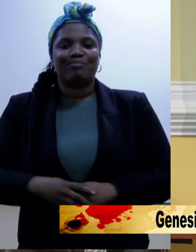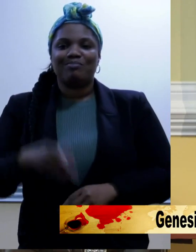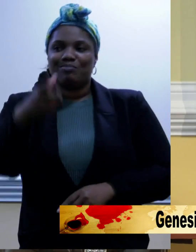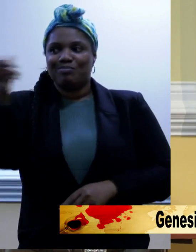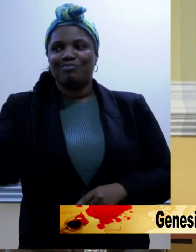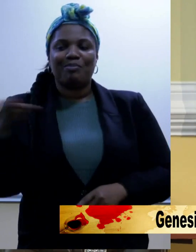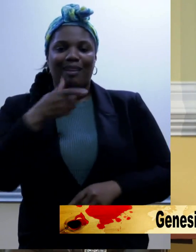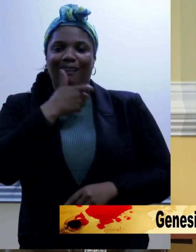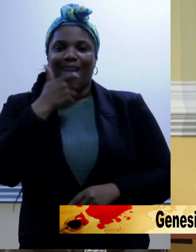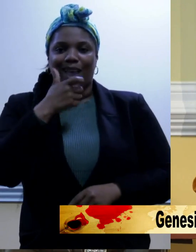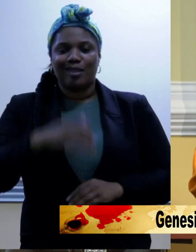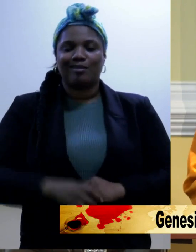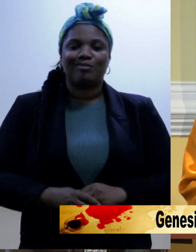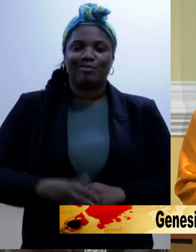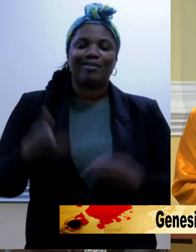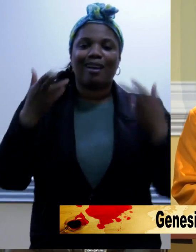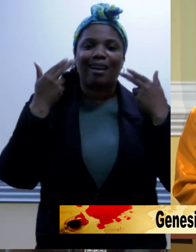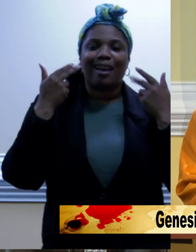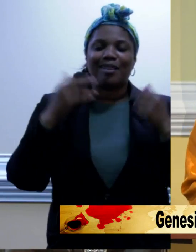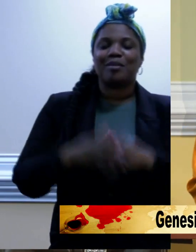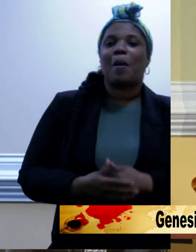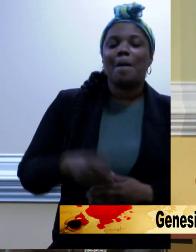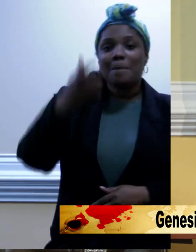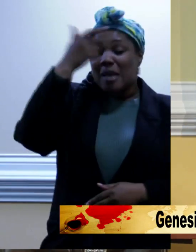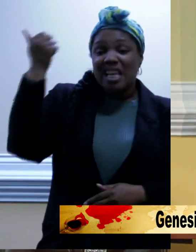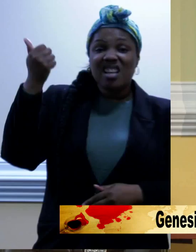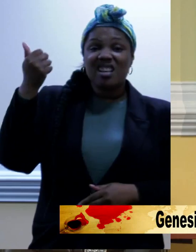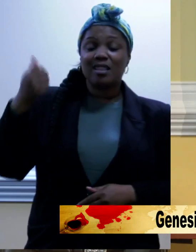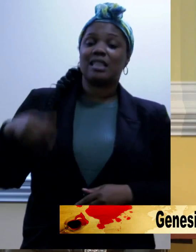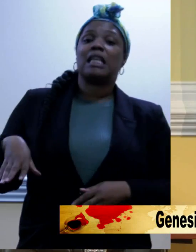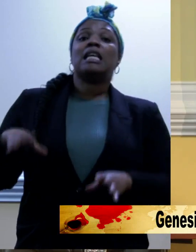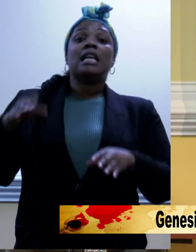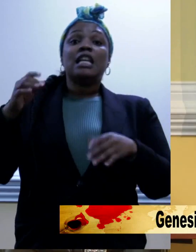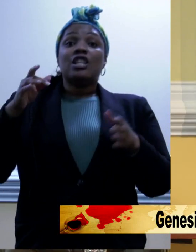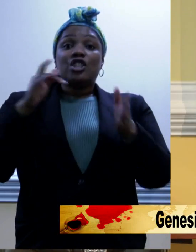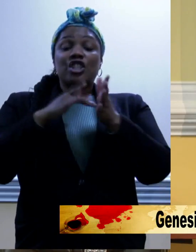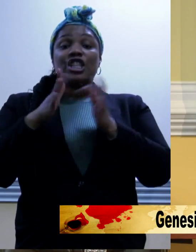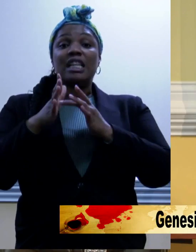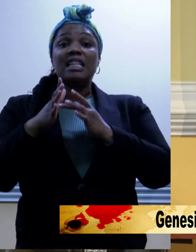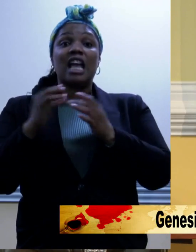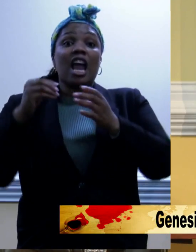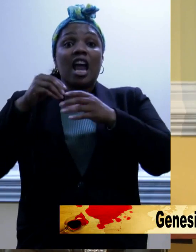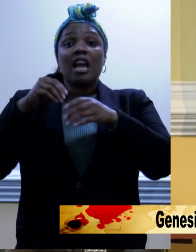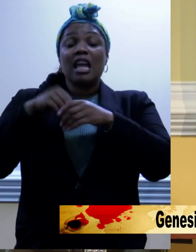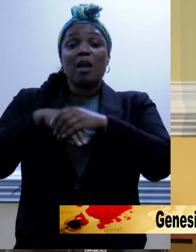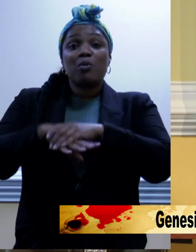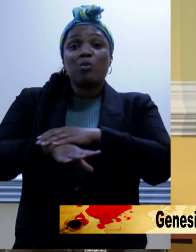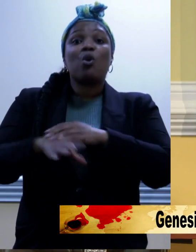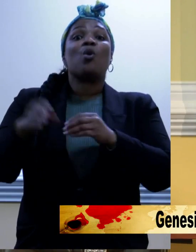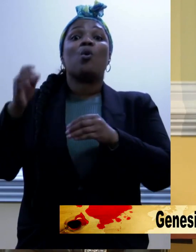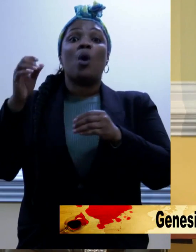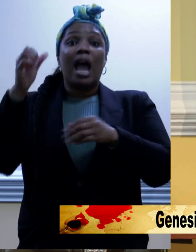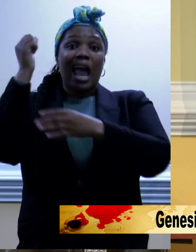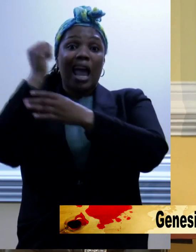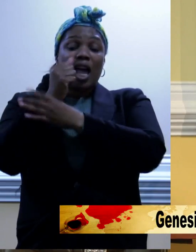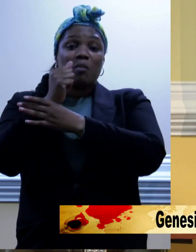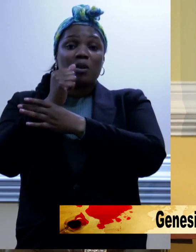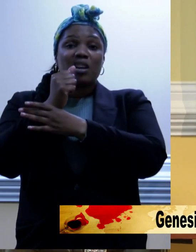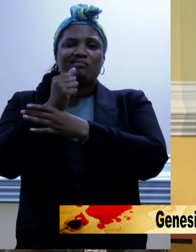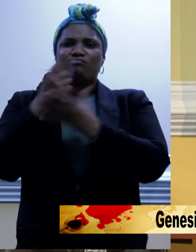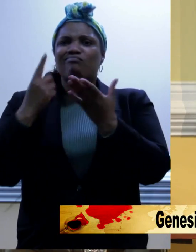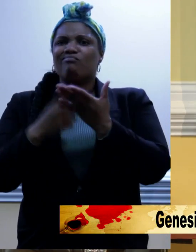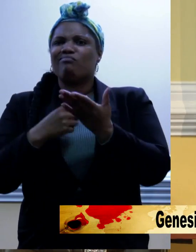Genesis chapter 22. Because if he took him on him a seed of Abraham, something had to make him do